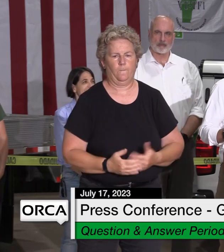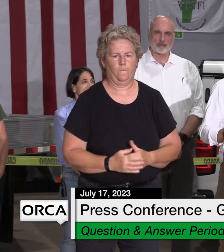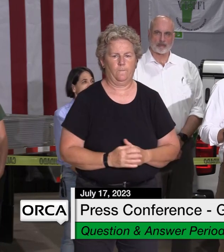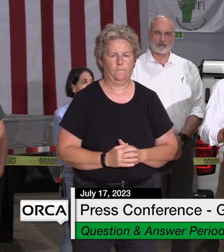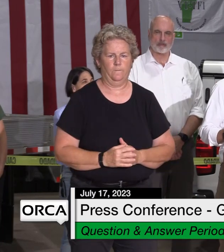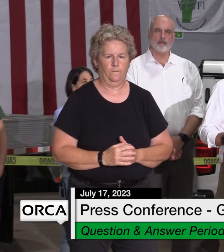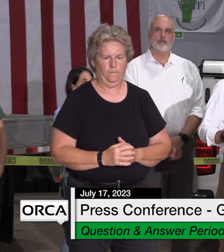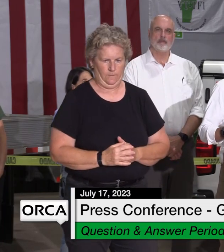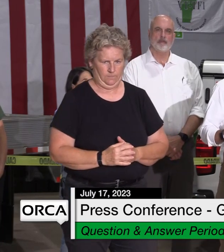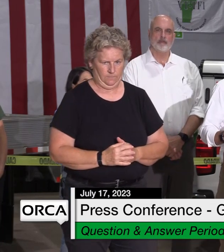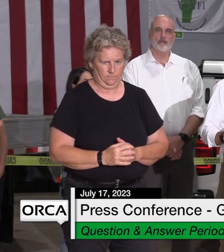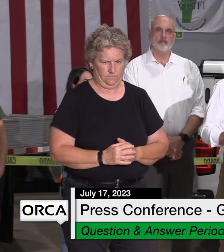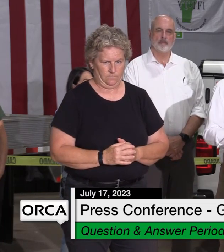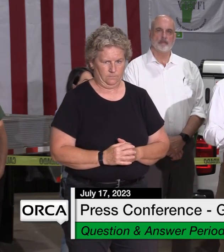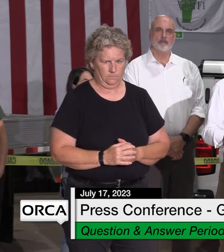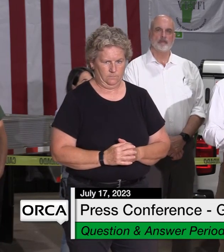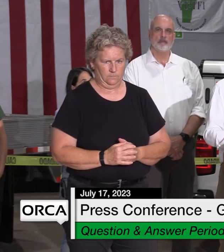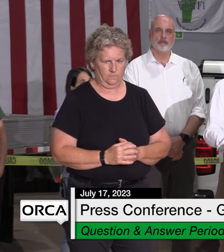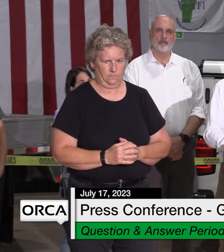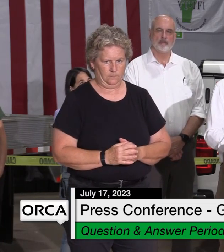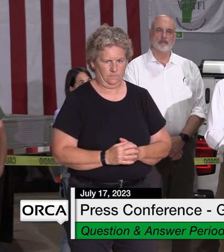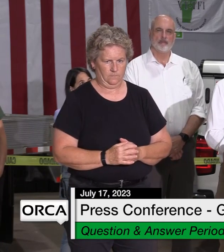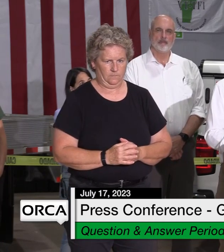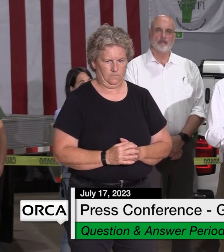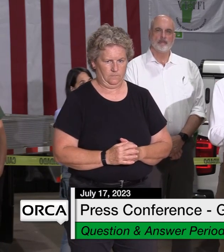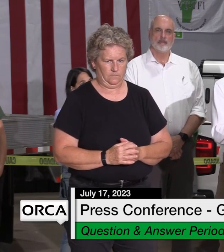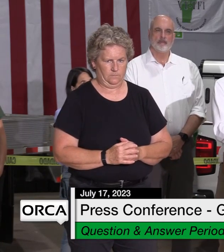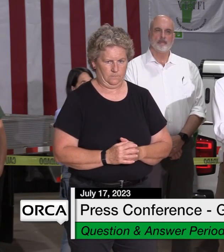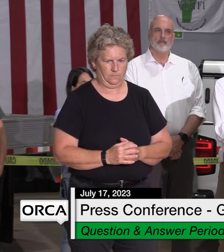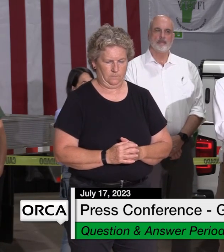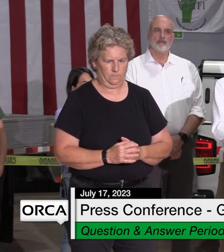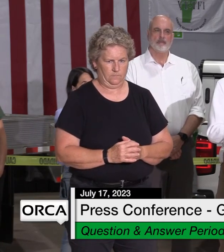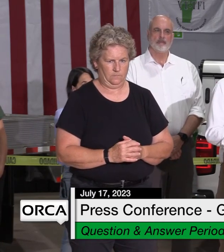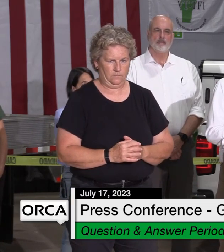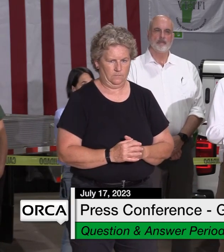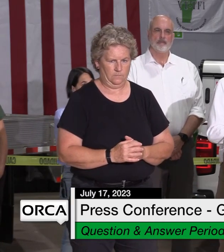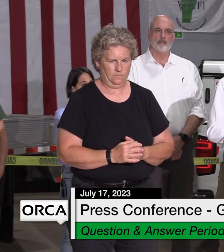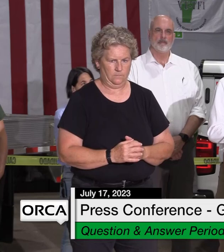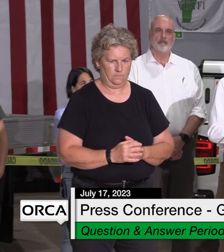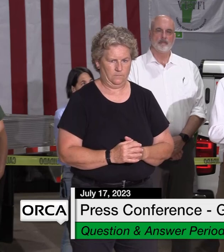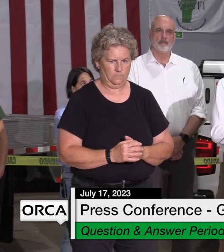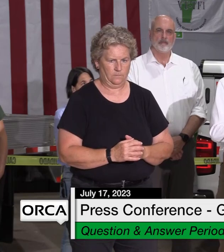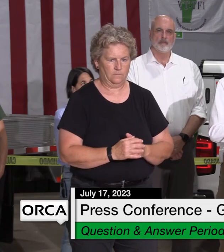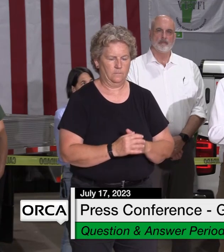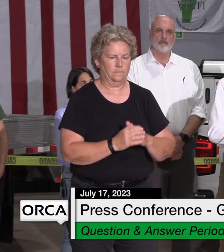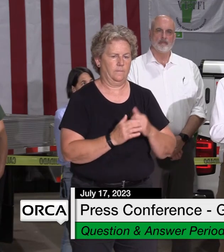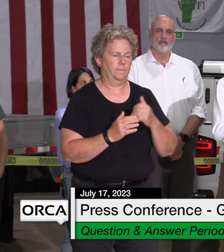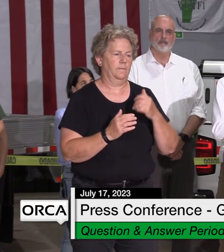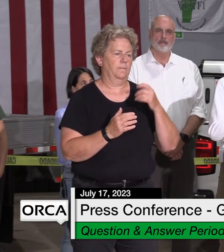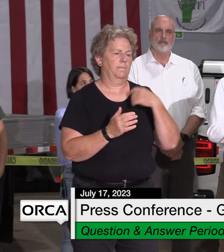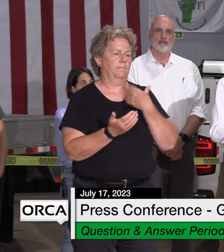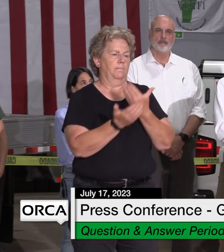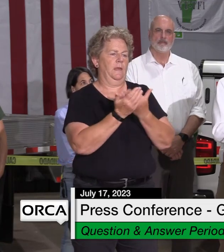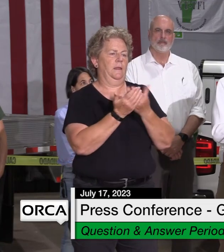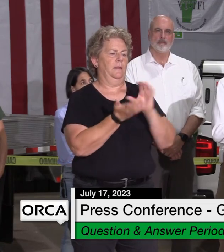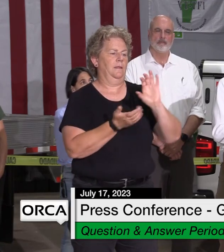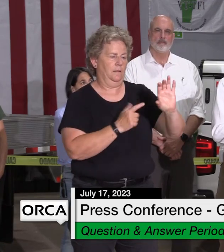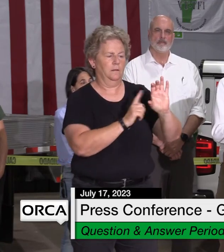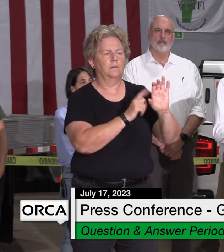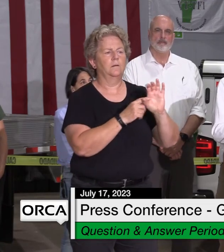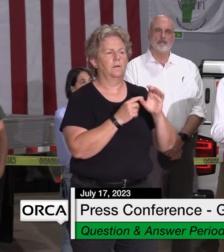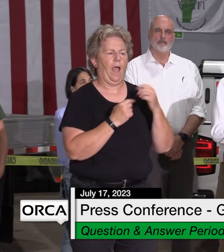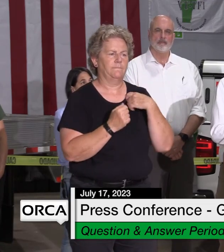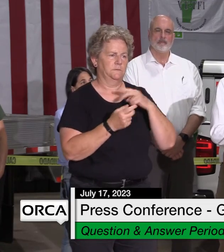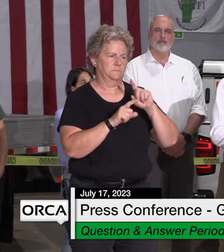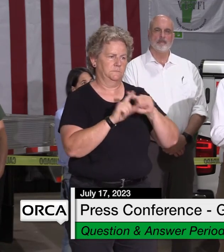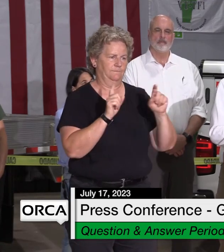the reimbursable basis for the longer run. And that is based on the request that comes in from the state. And I know this is a state that's paying a